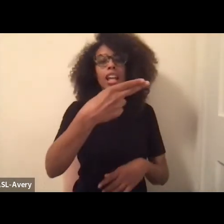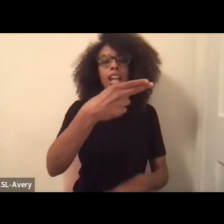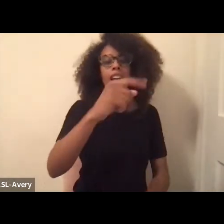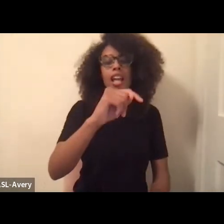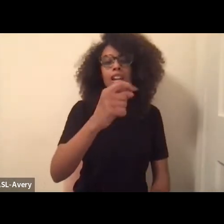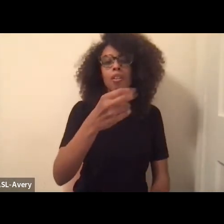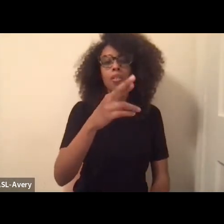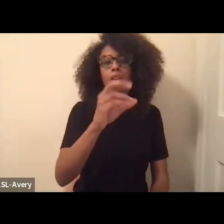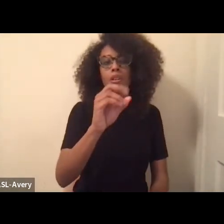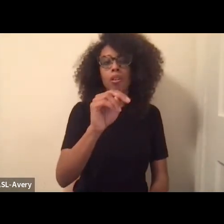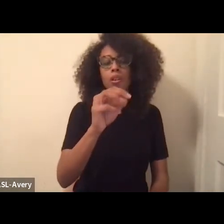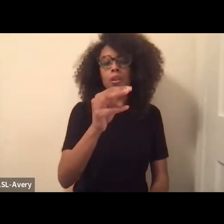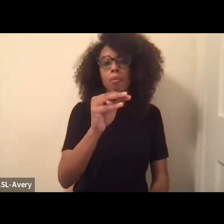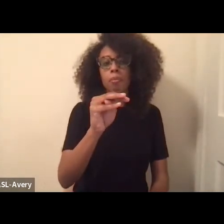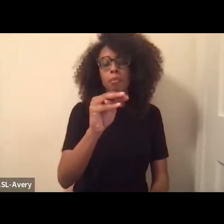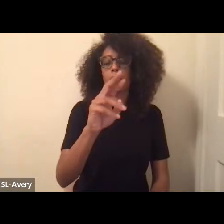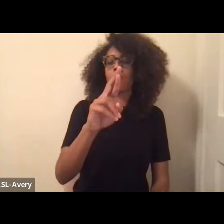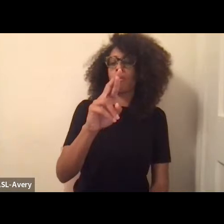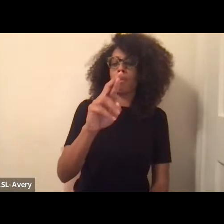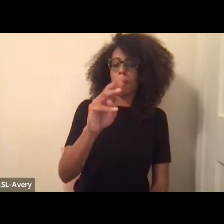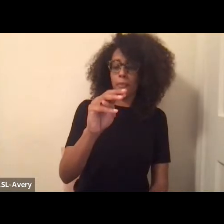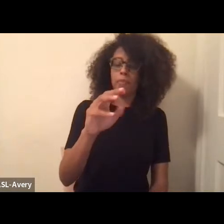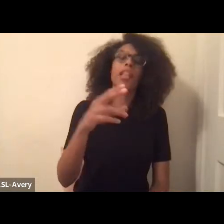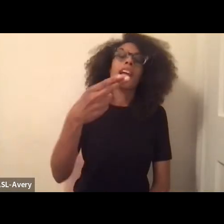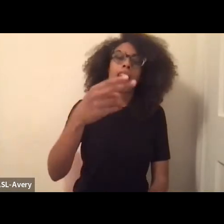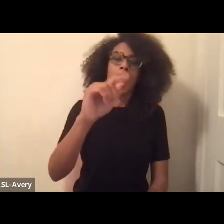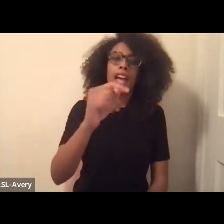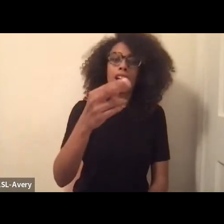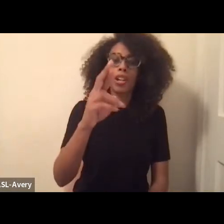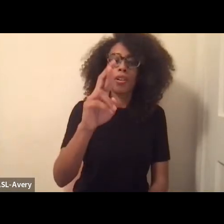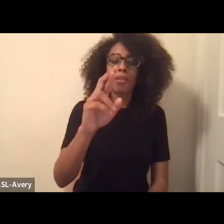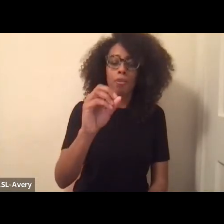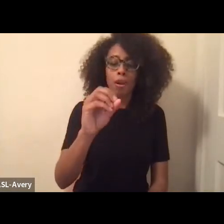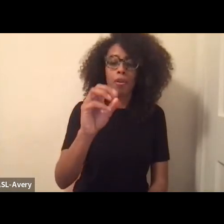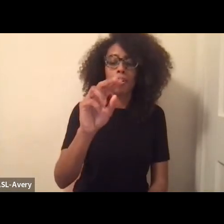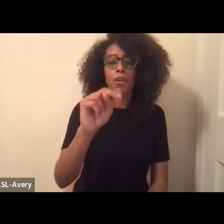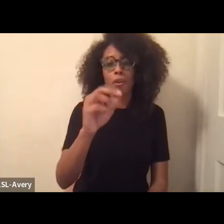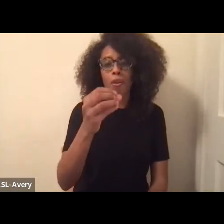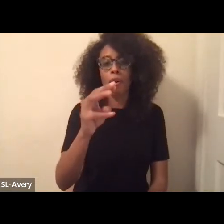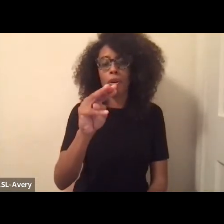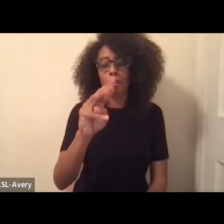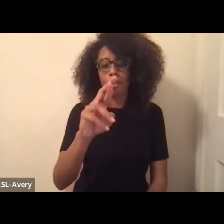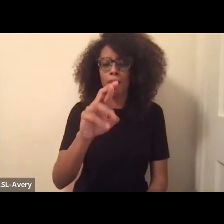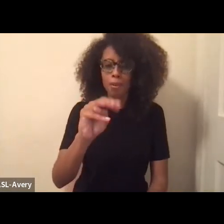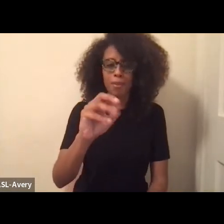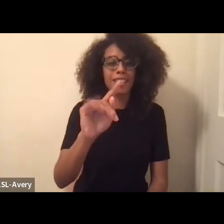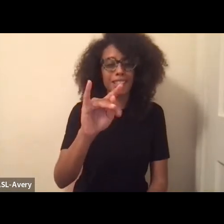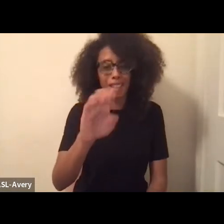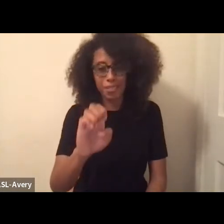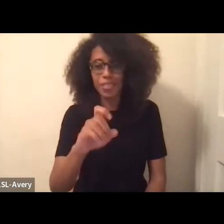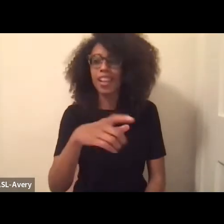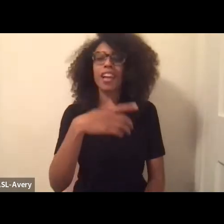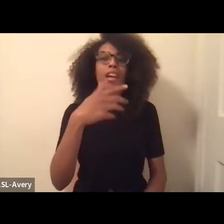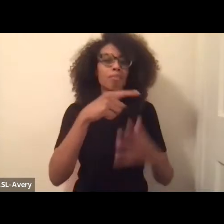right? That's what these systems entrench. So we have to teach to